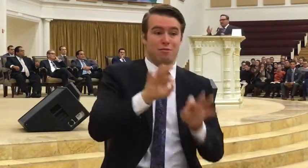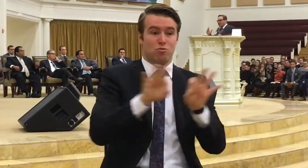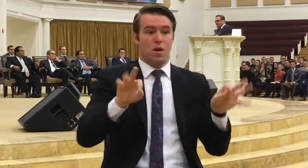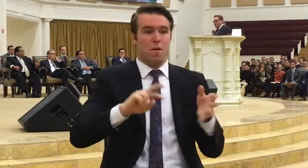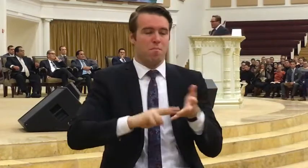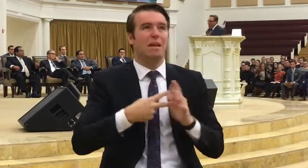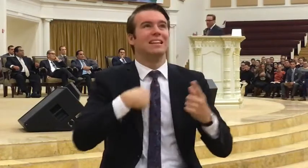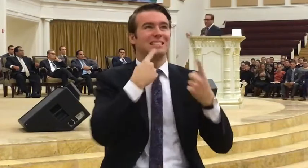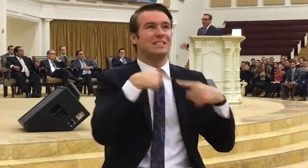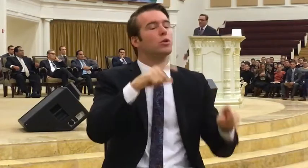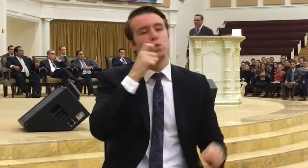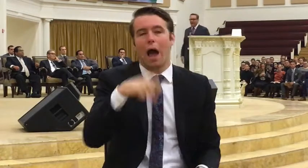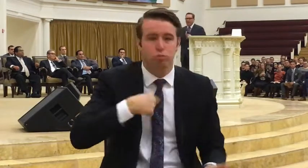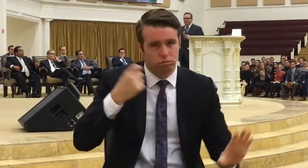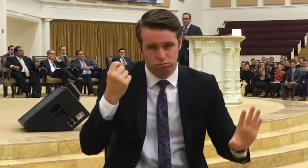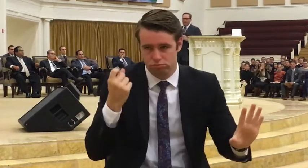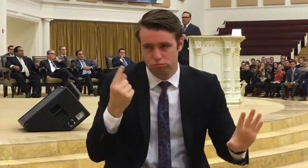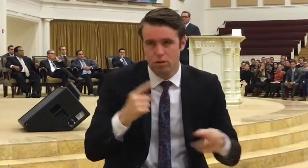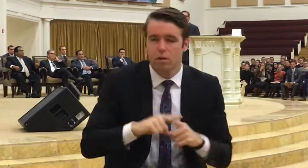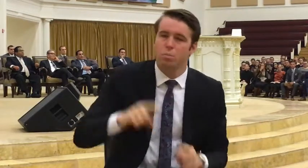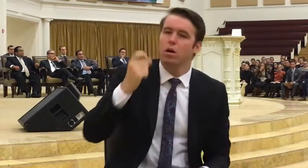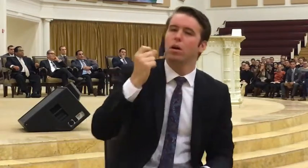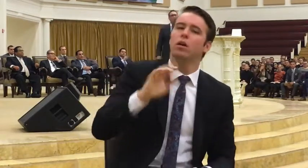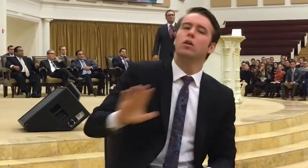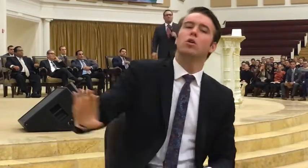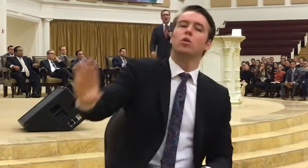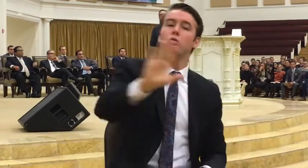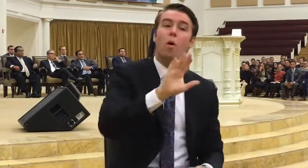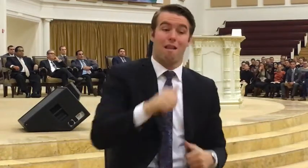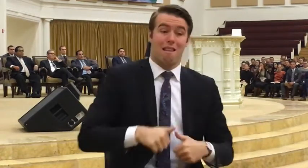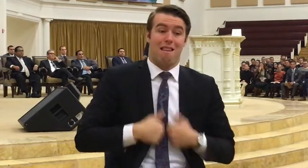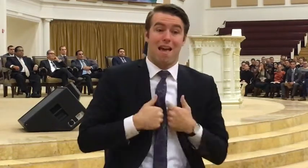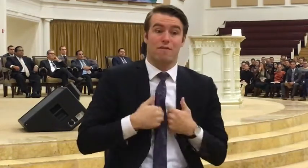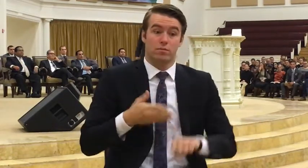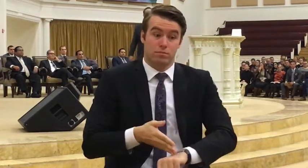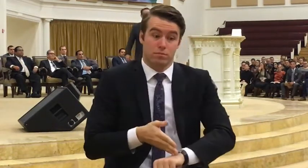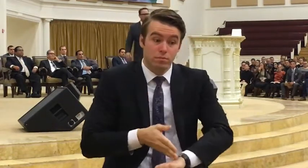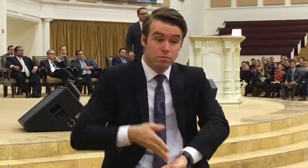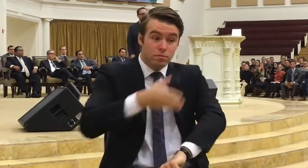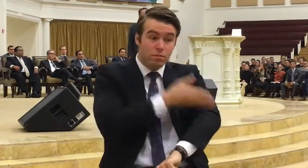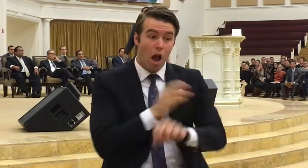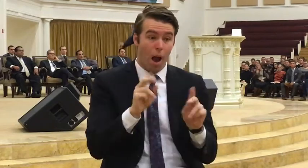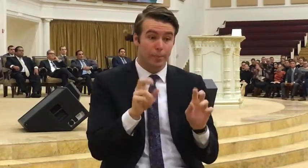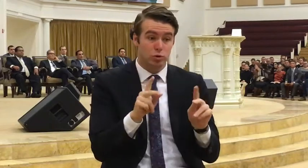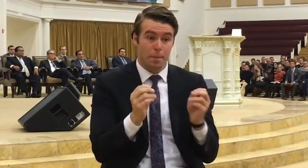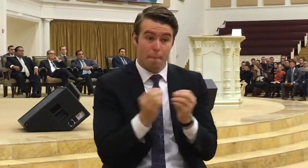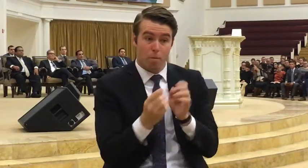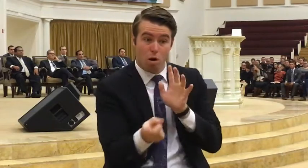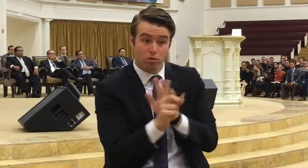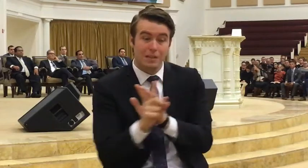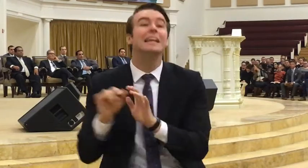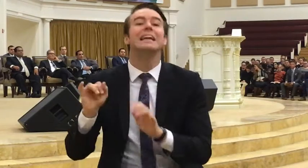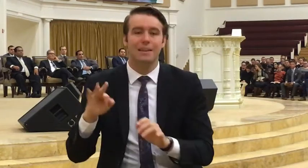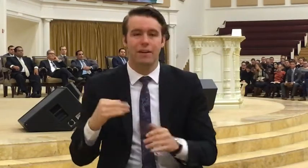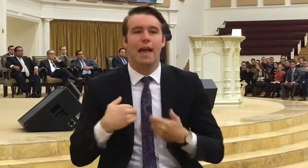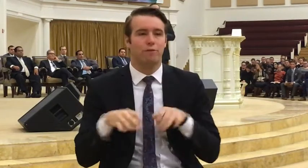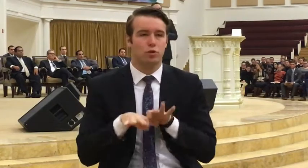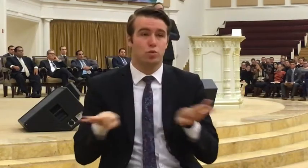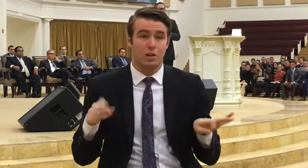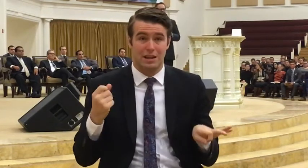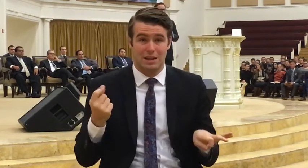be successful. I understand that. But you set yourself up for a lot better opportunities the more you develop